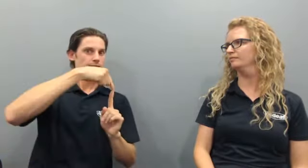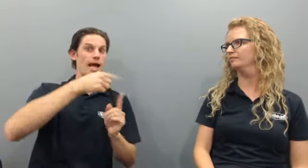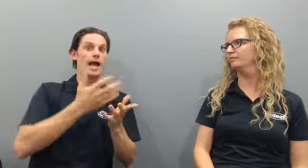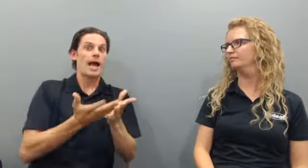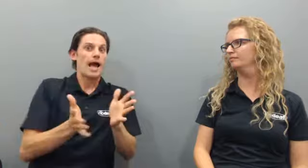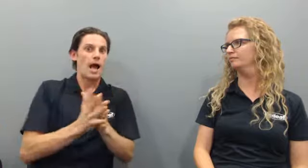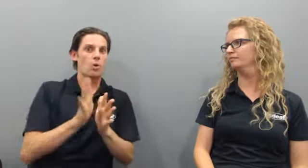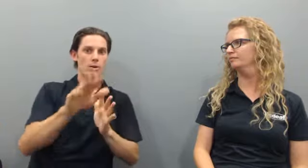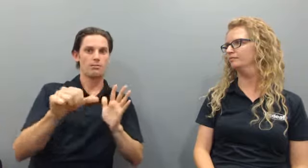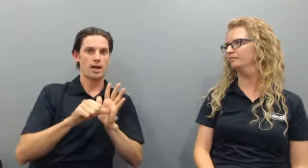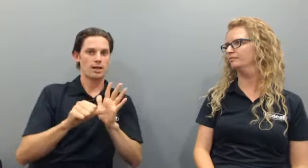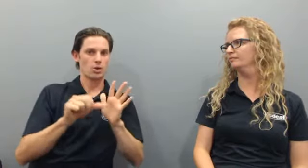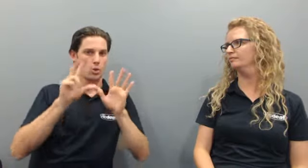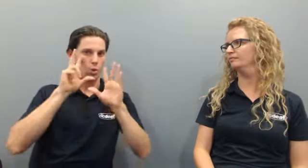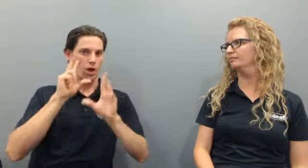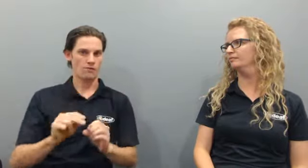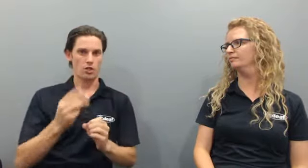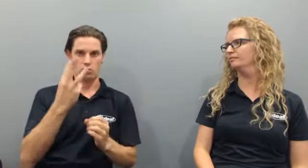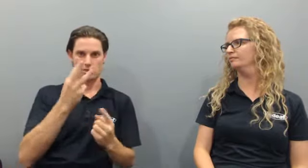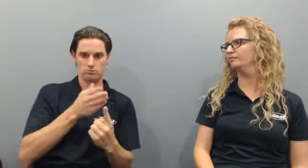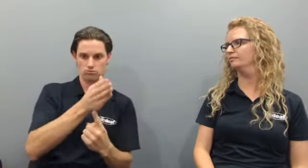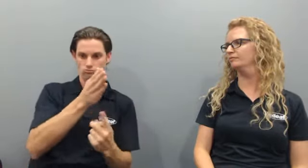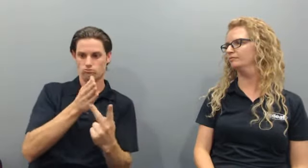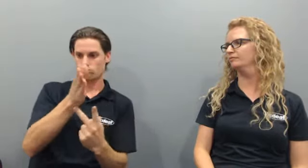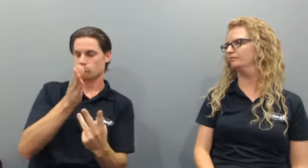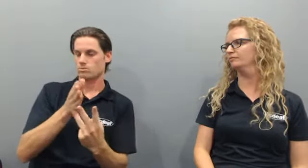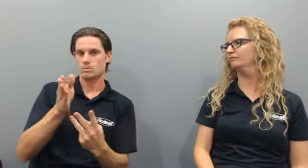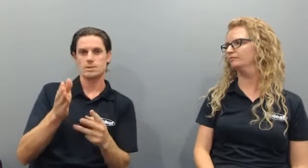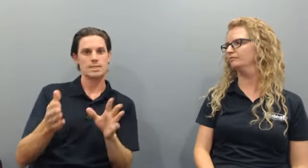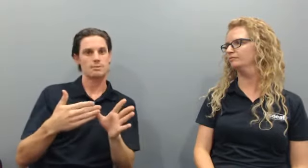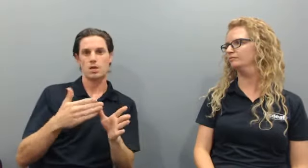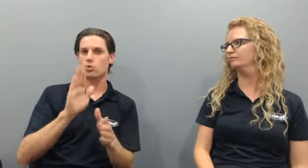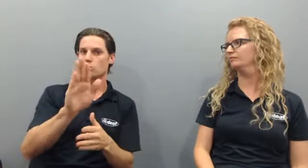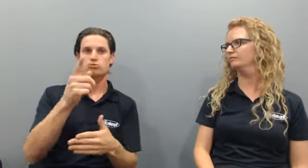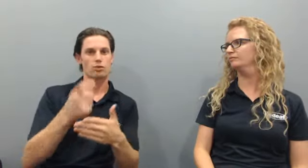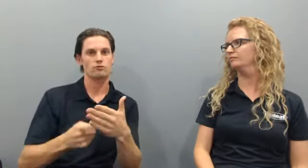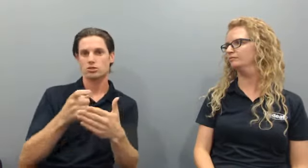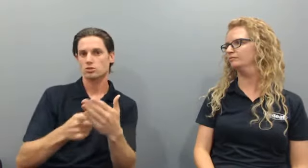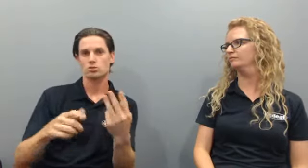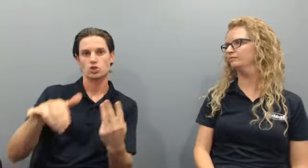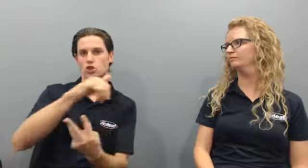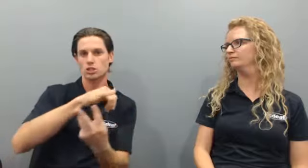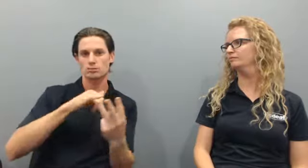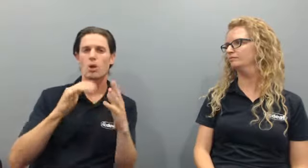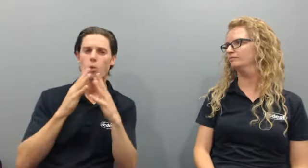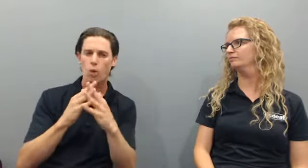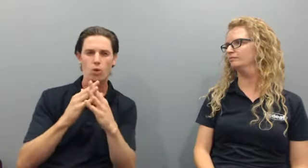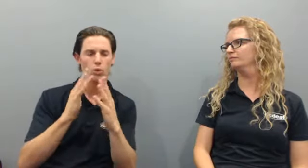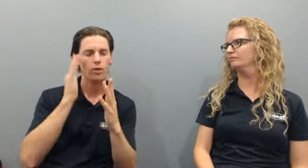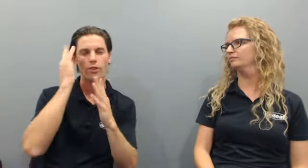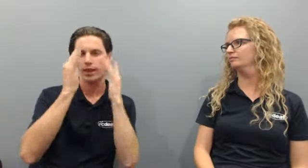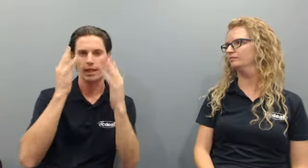bit more flexibility there. So it really does come back to how your funds are managed out of those 3 options. It is